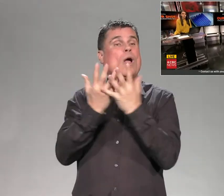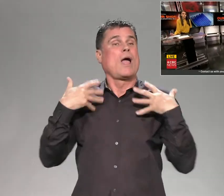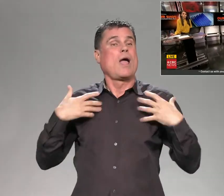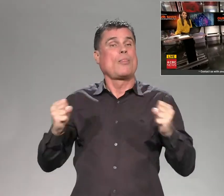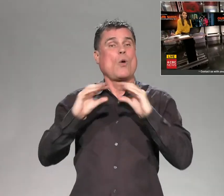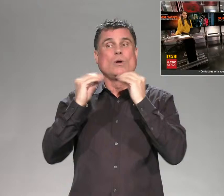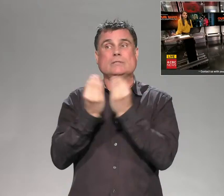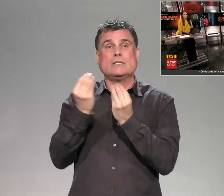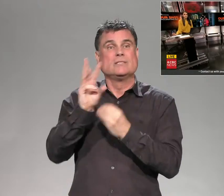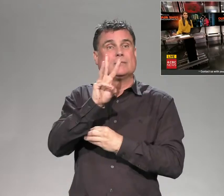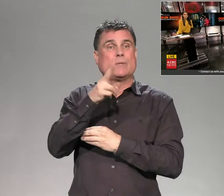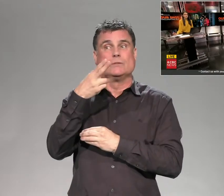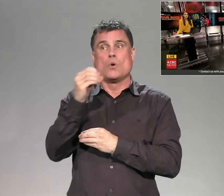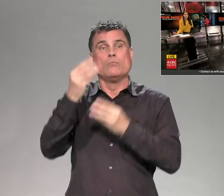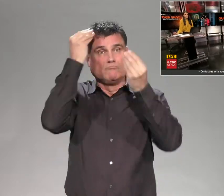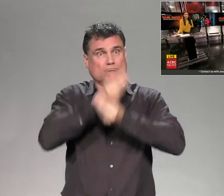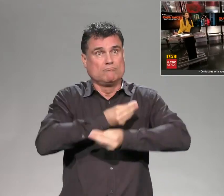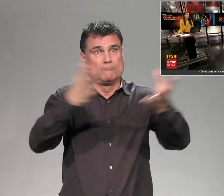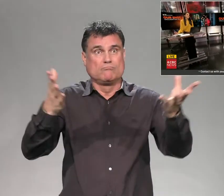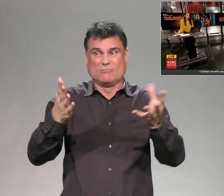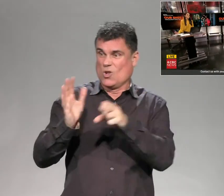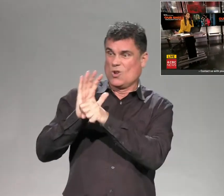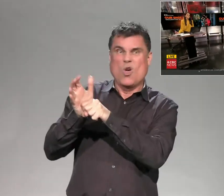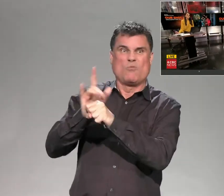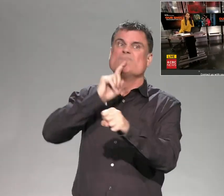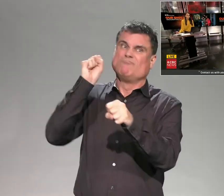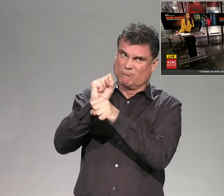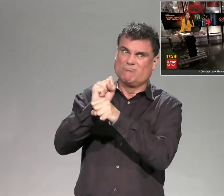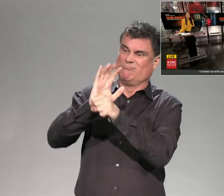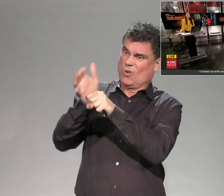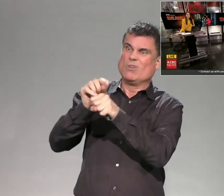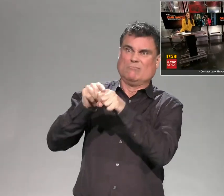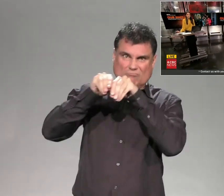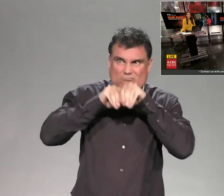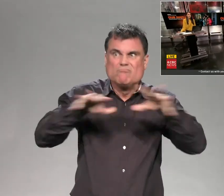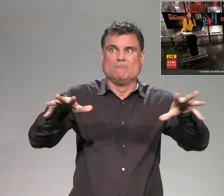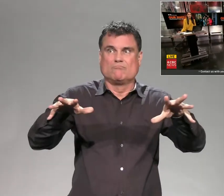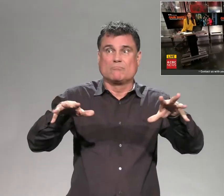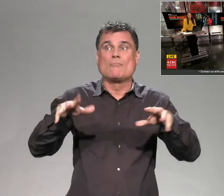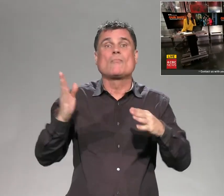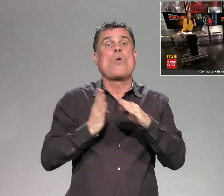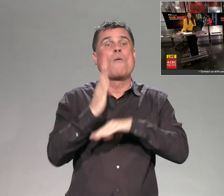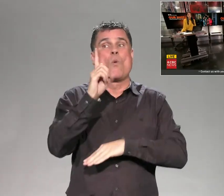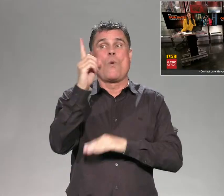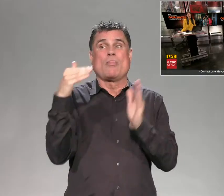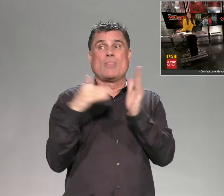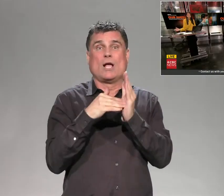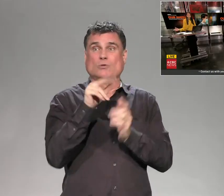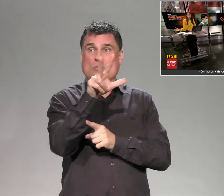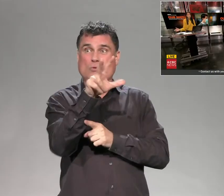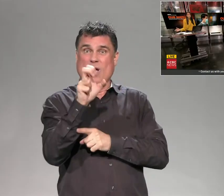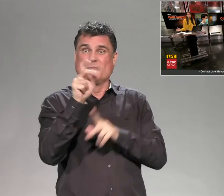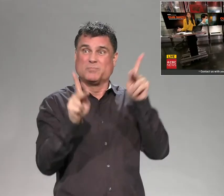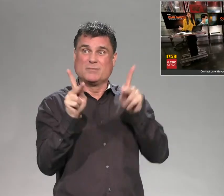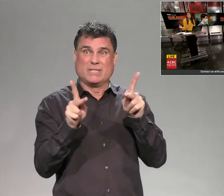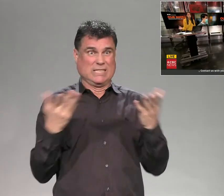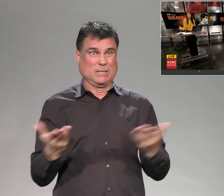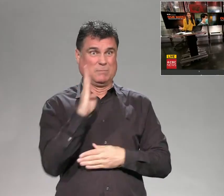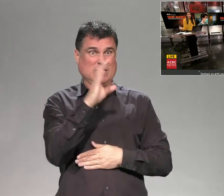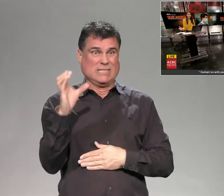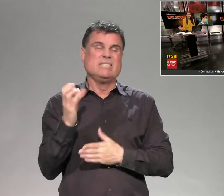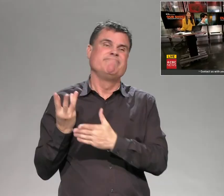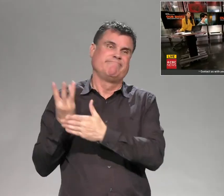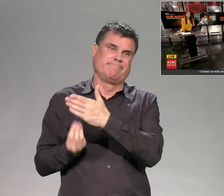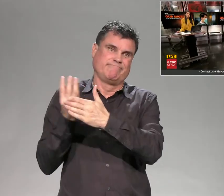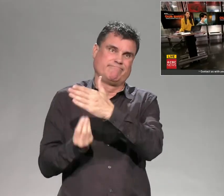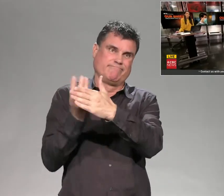1,394 people in British Columbia. And for a year, the pandemic has disrupted all of our lives. But there is an end in sight, if you can believe it. It's